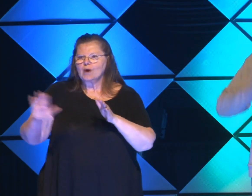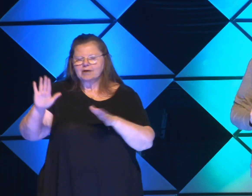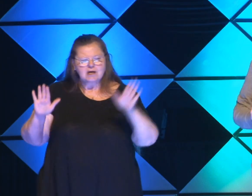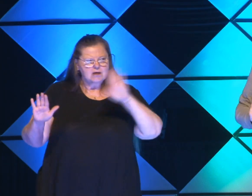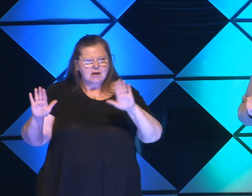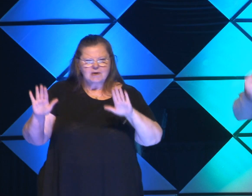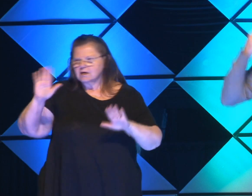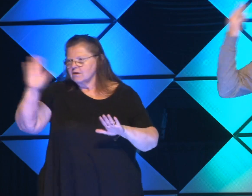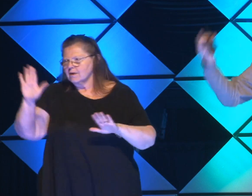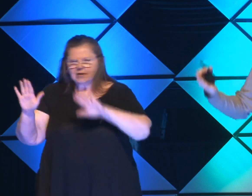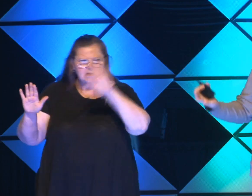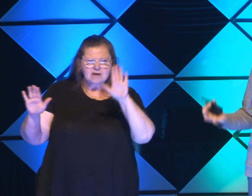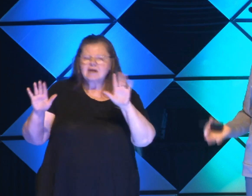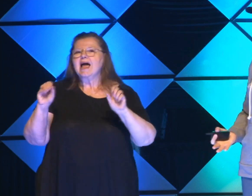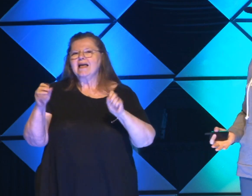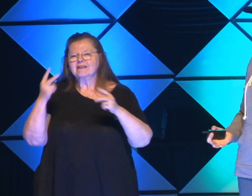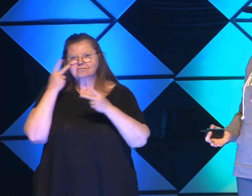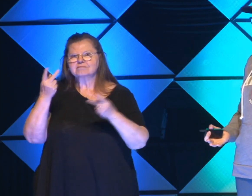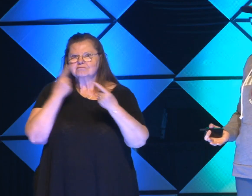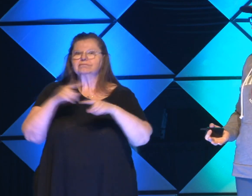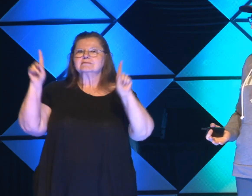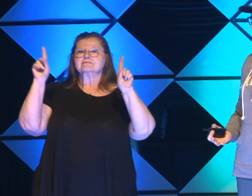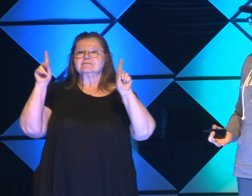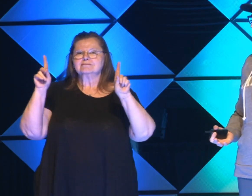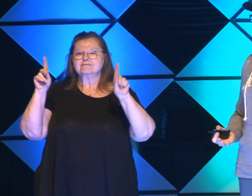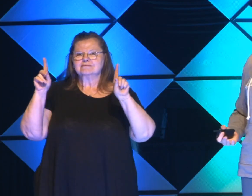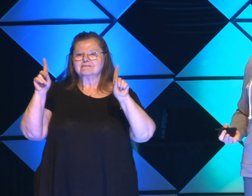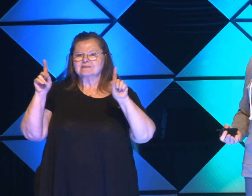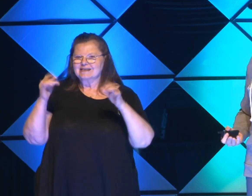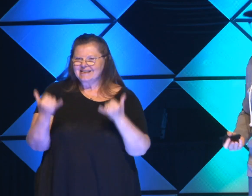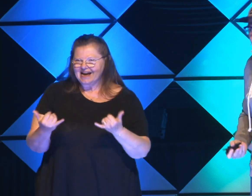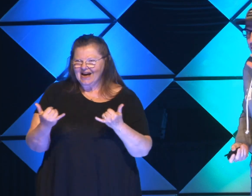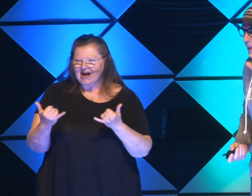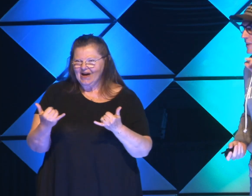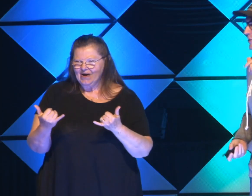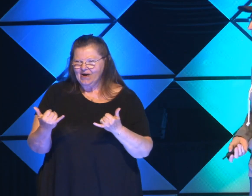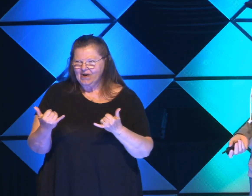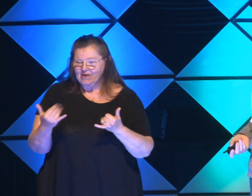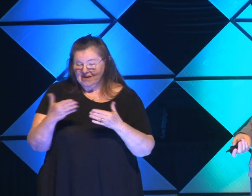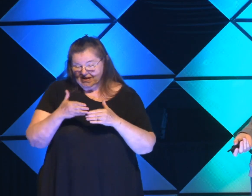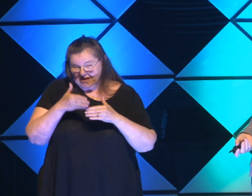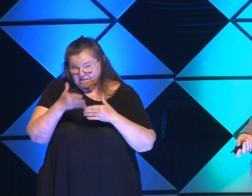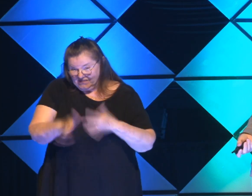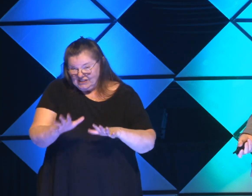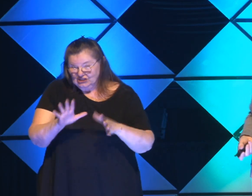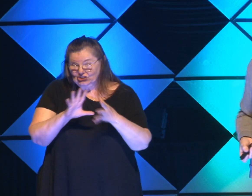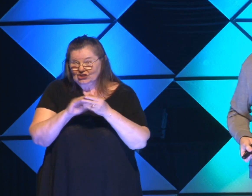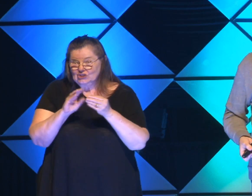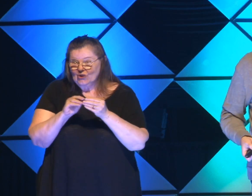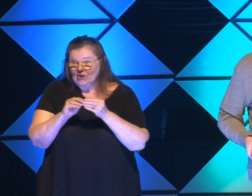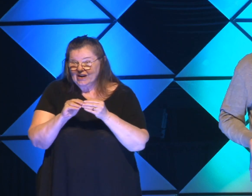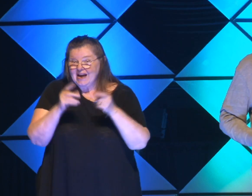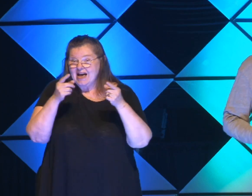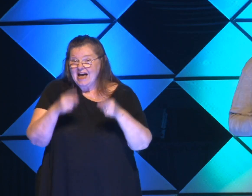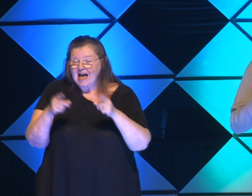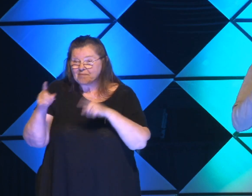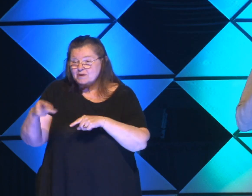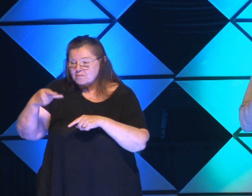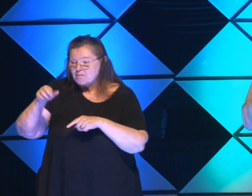the eyes again, and then he sees clearly. Okay? Now, right after that story, there's this incident